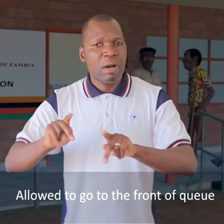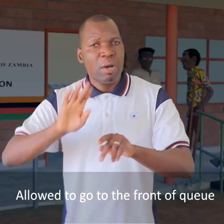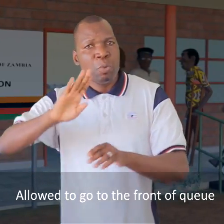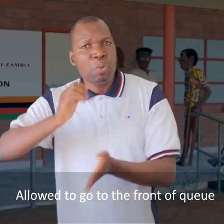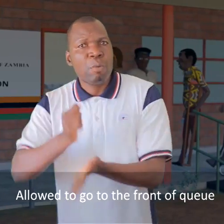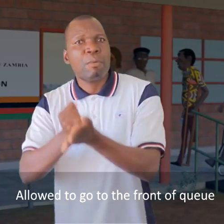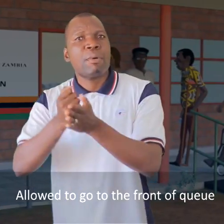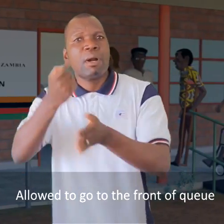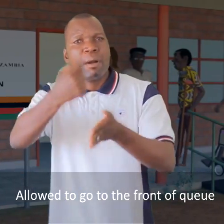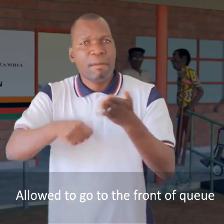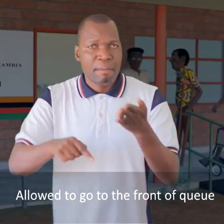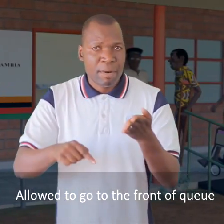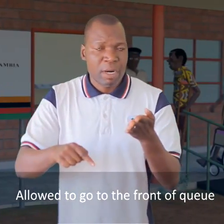queue.